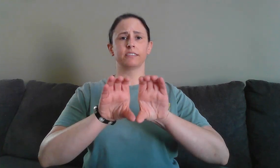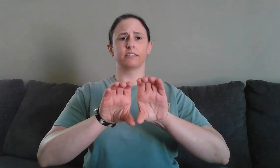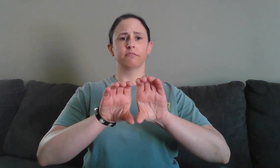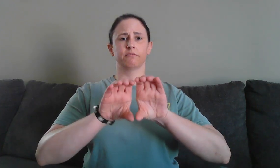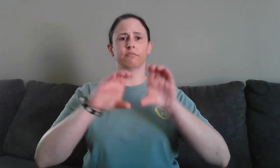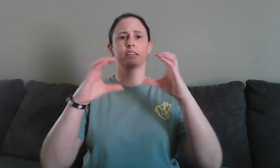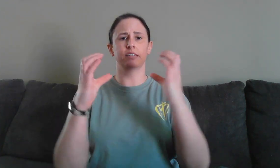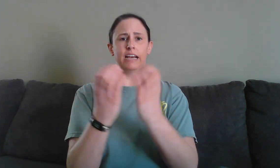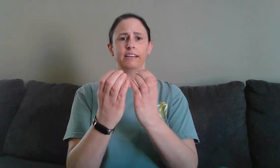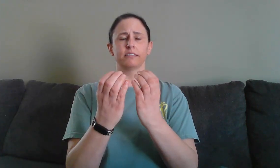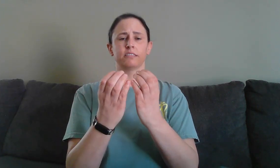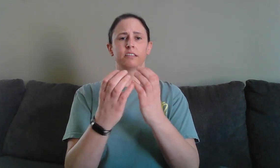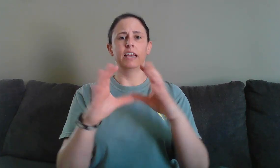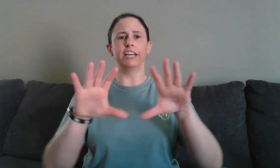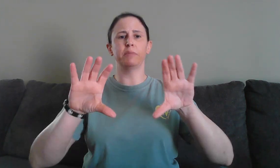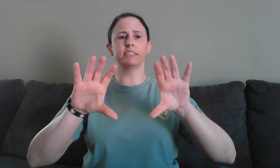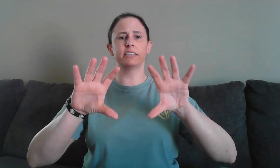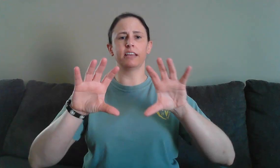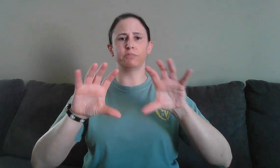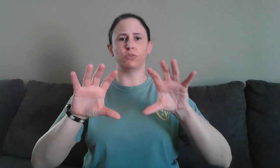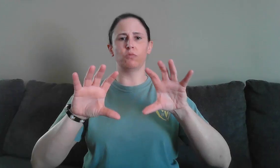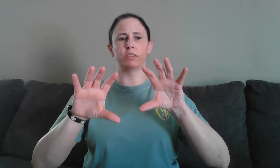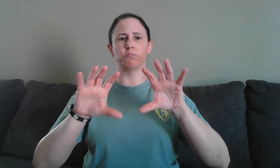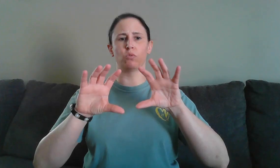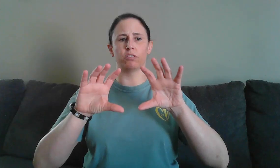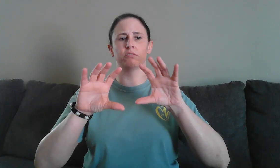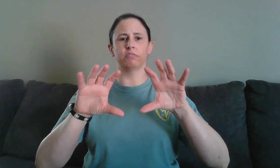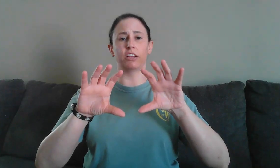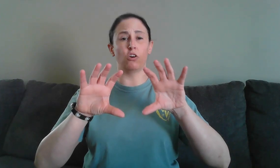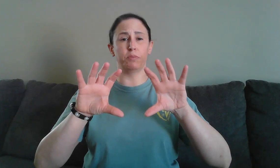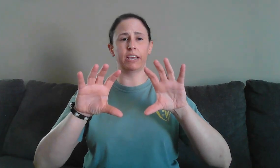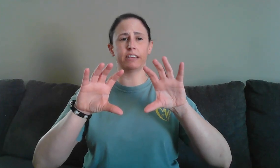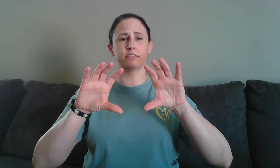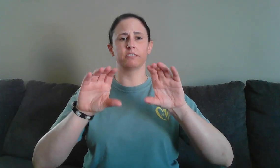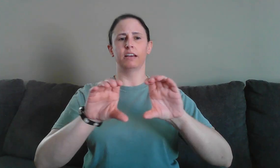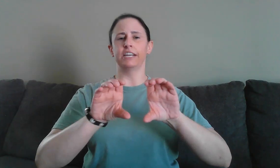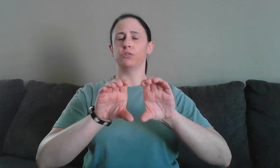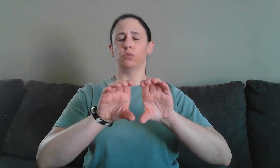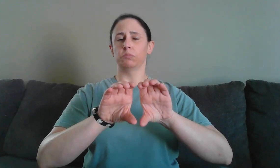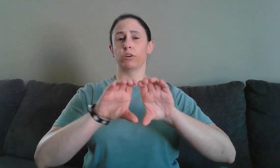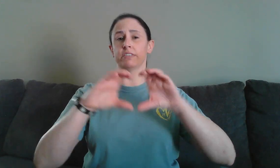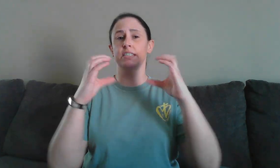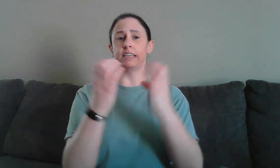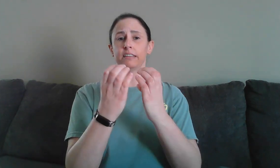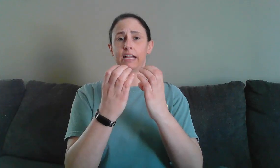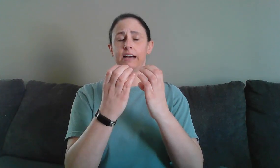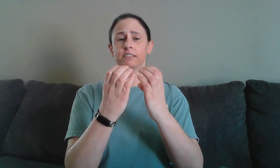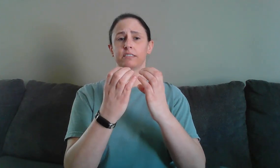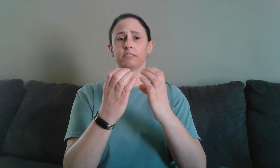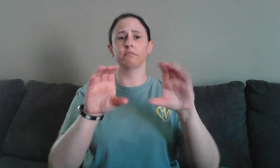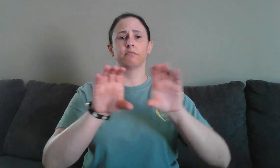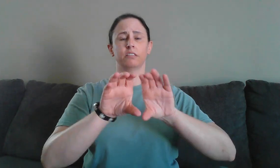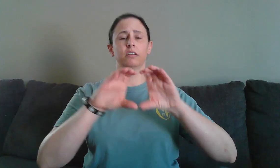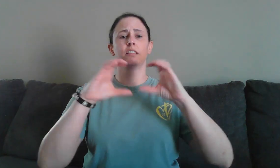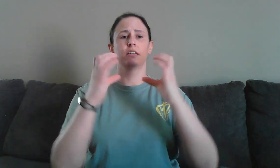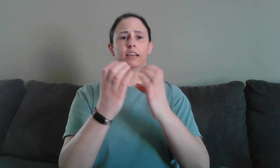class, class, and you might see them do it with more like open hands. I do it with more of a C, class,